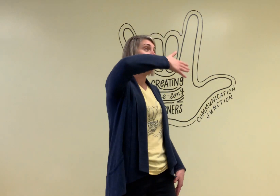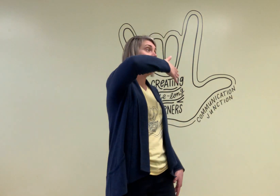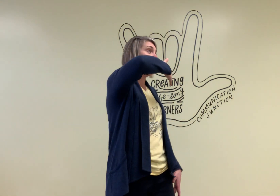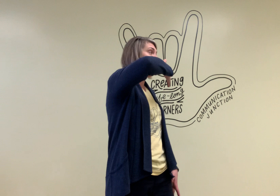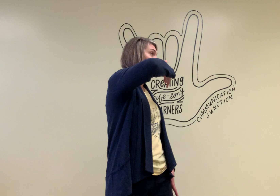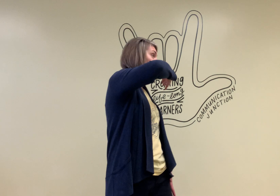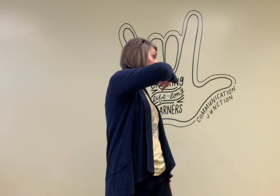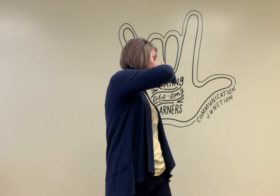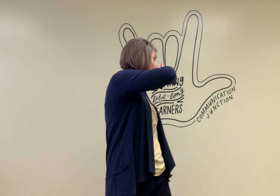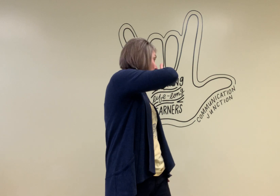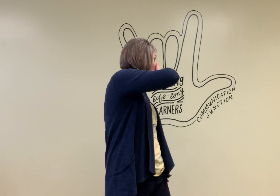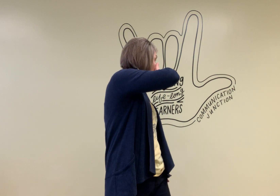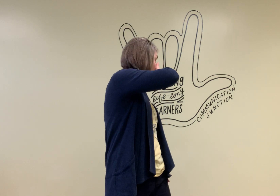a kiss.